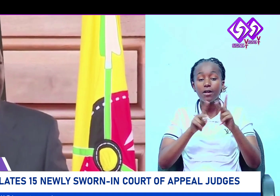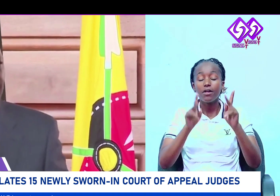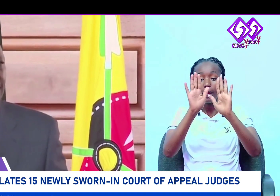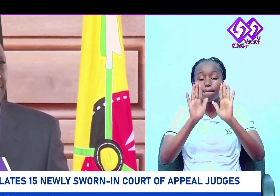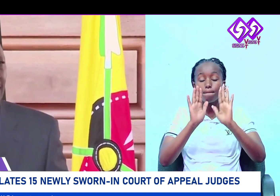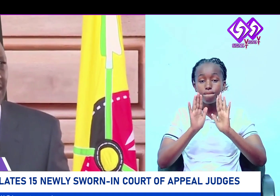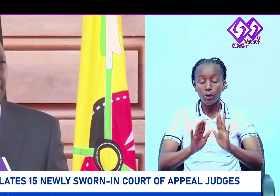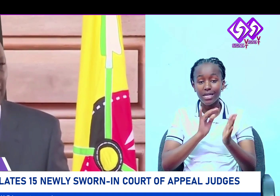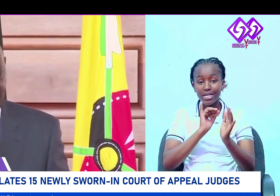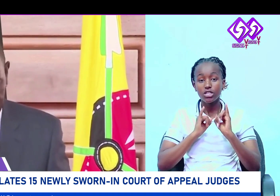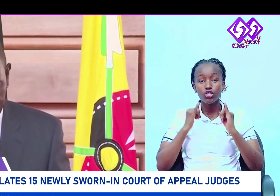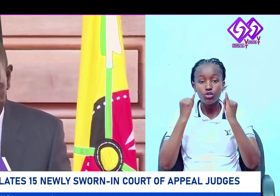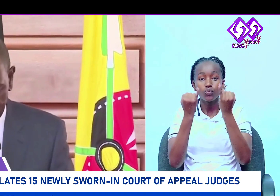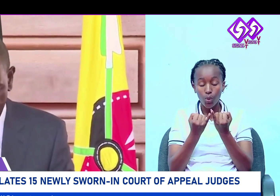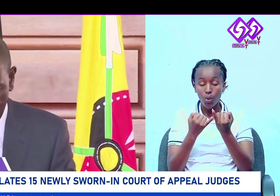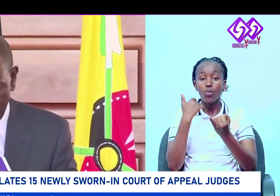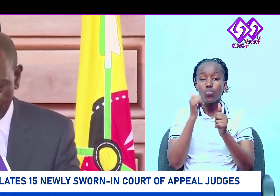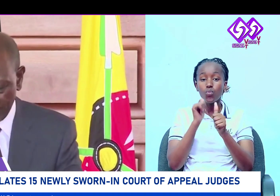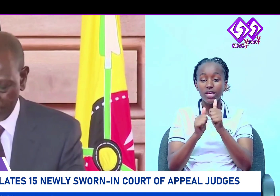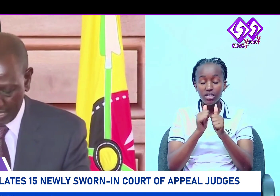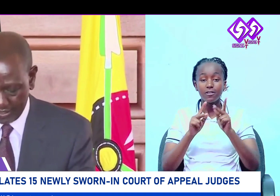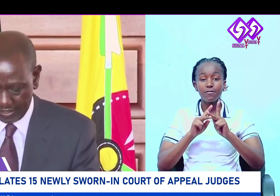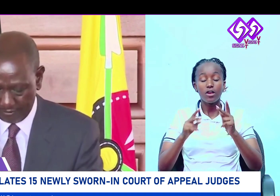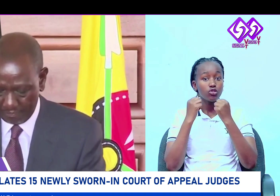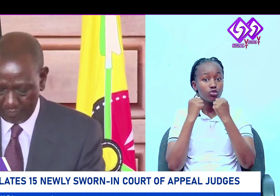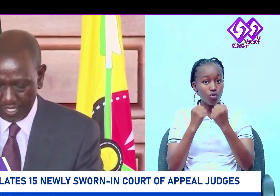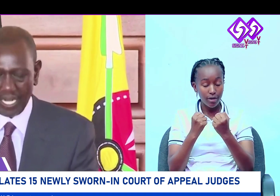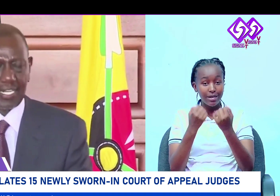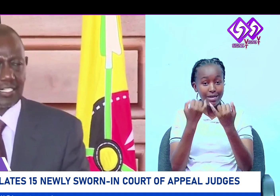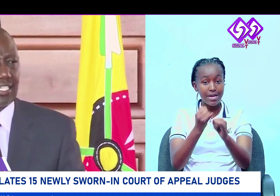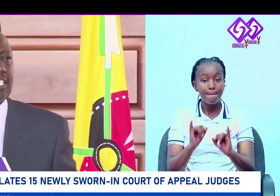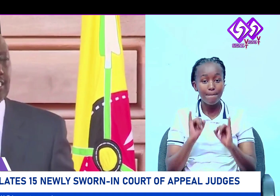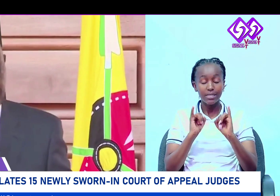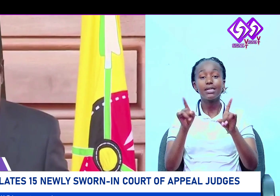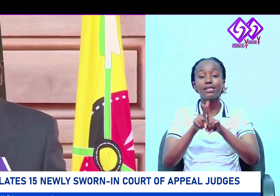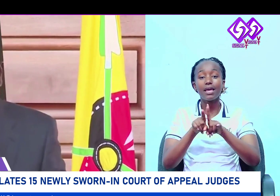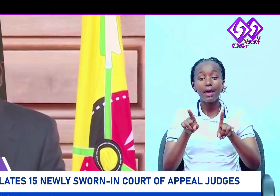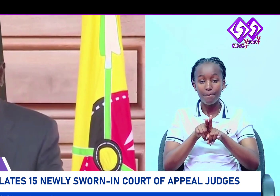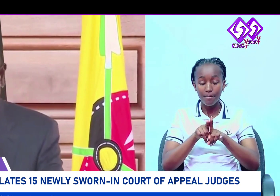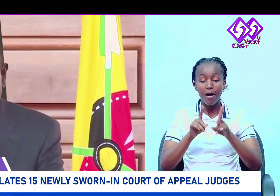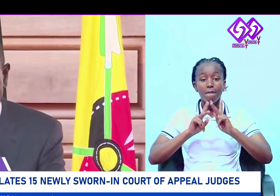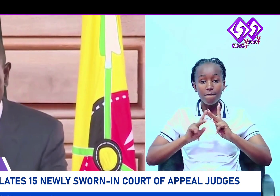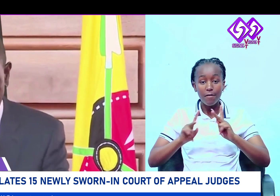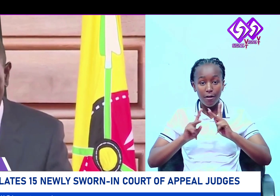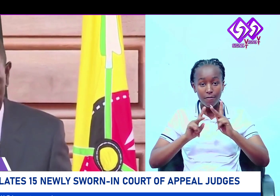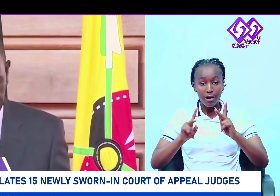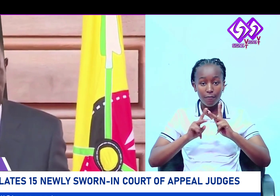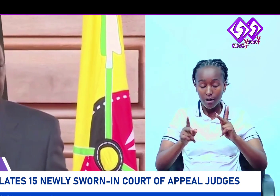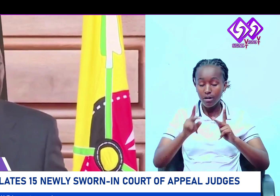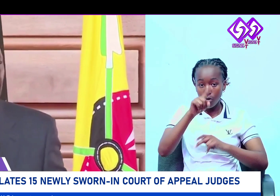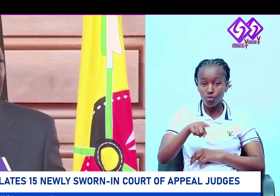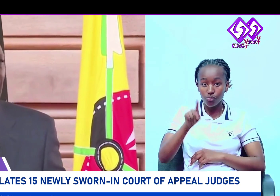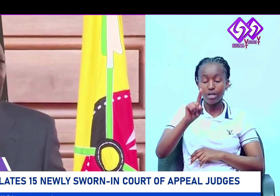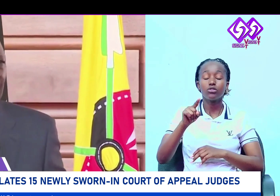strength, independence, and credibility are indispensable to Kenya's stability and